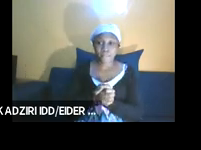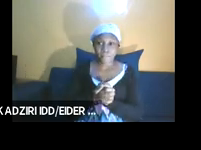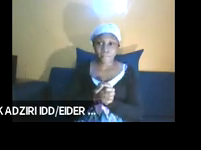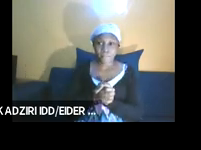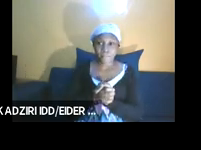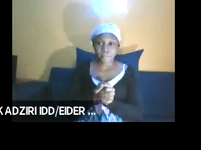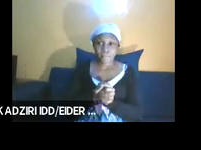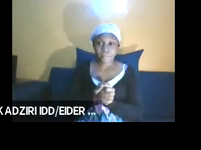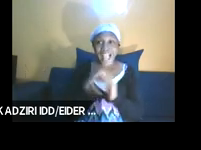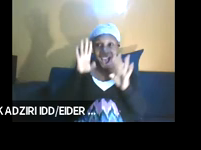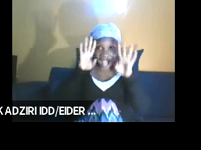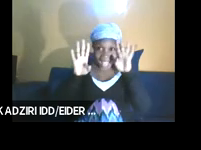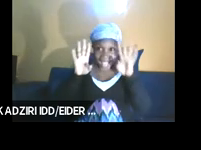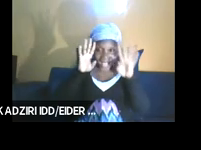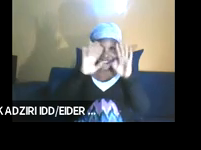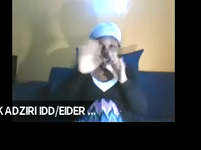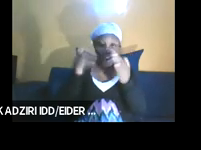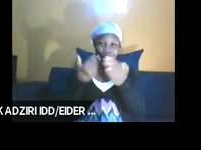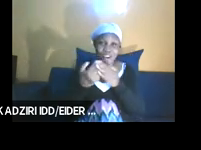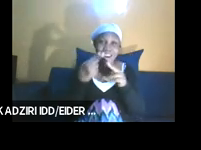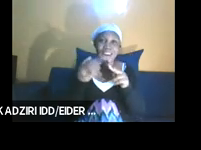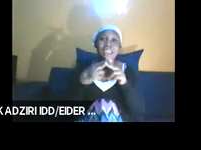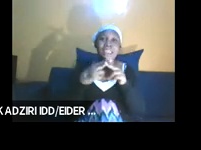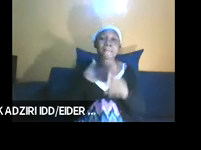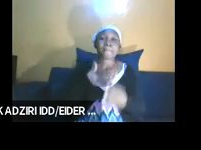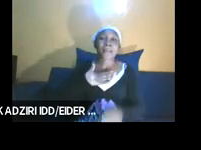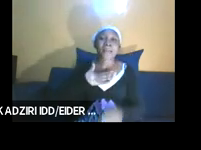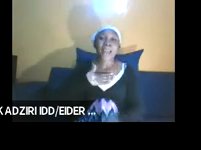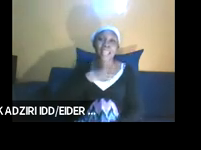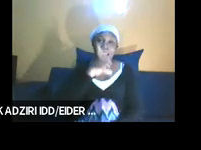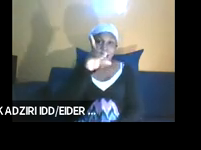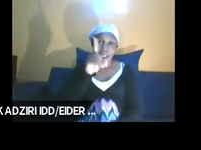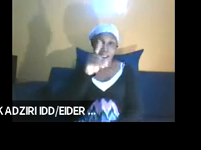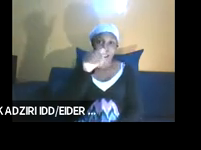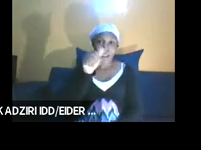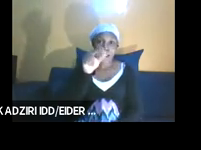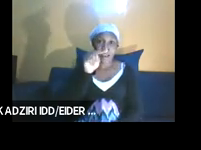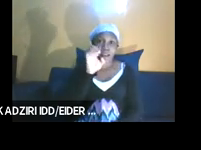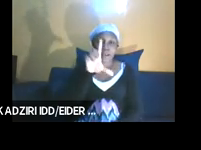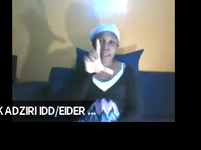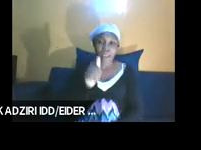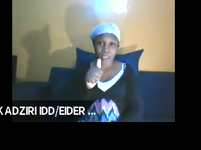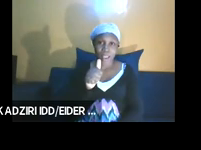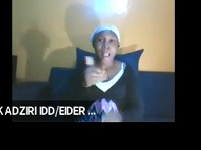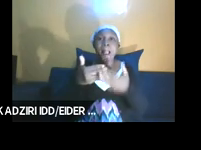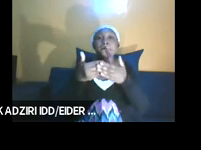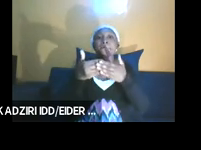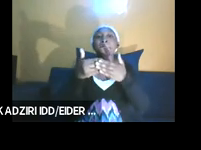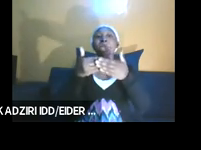Hello, everyone. My name is Daniella Faderi, and I'm the director of PREreview. PREreview is a